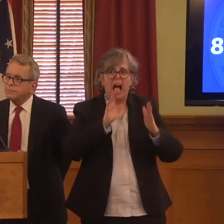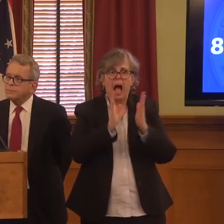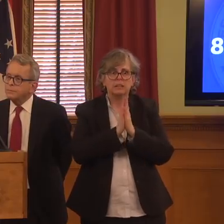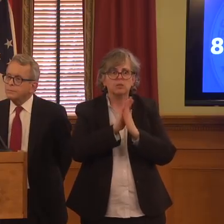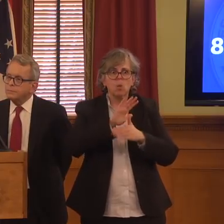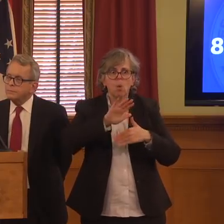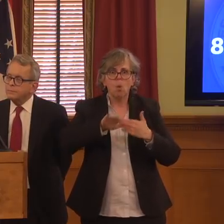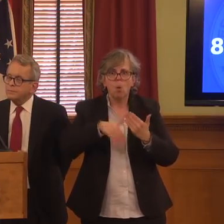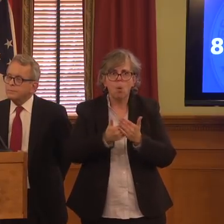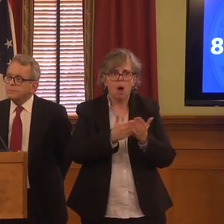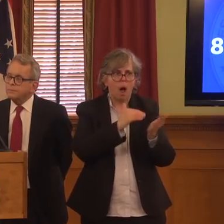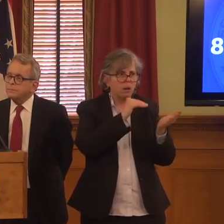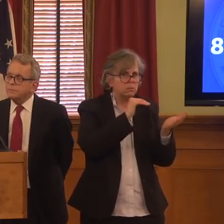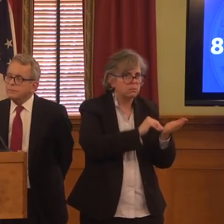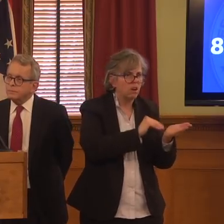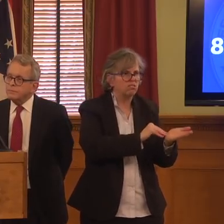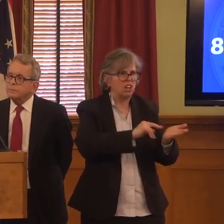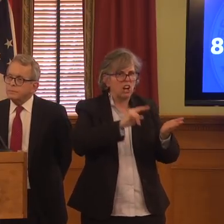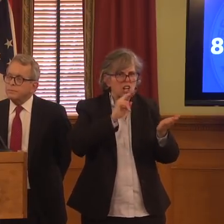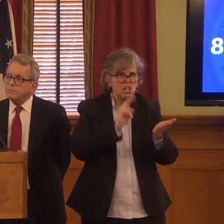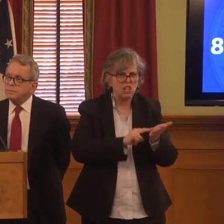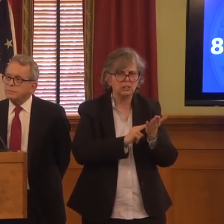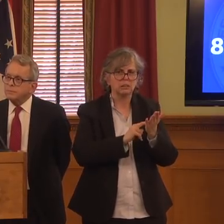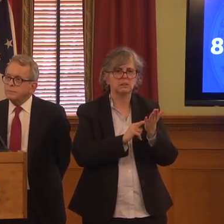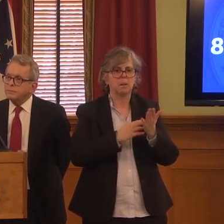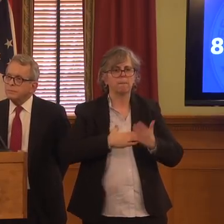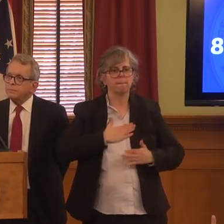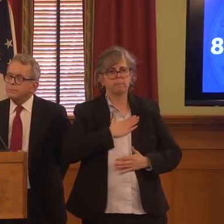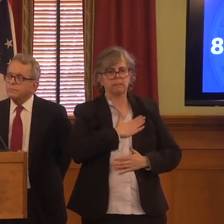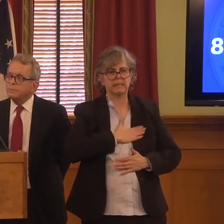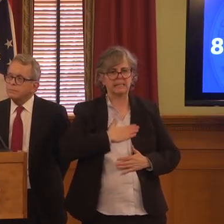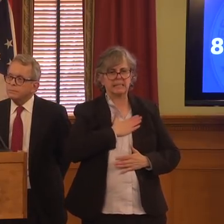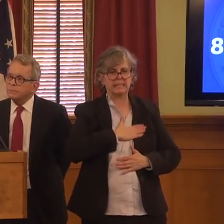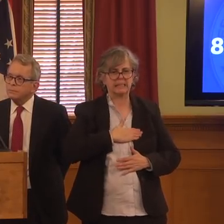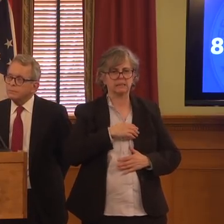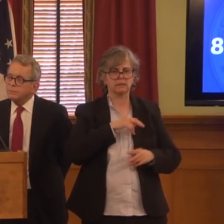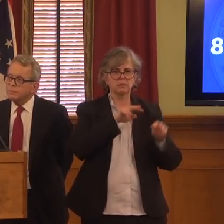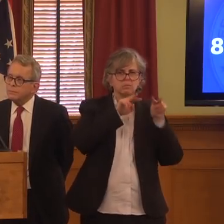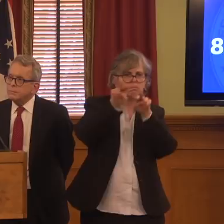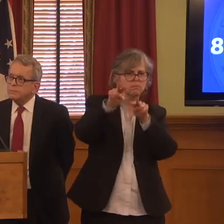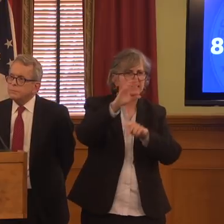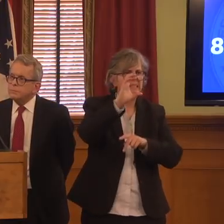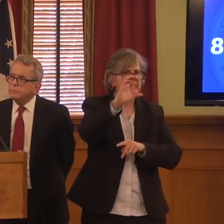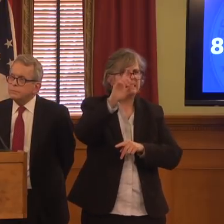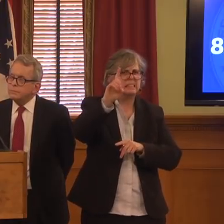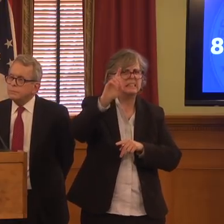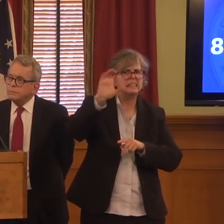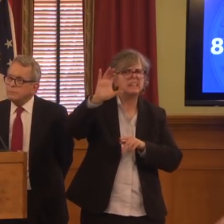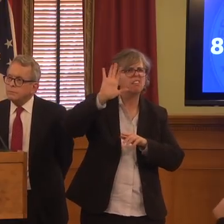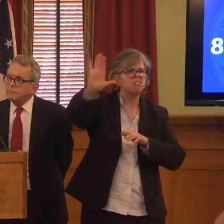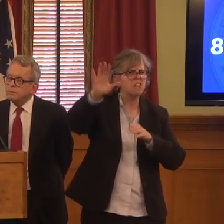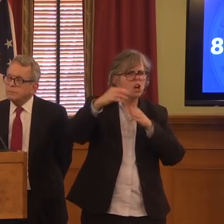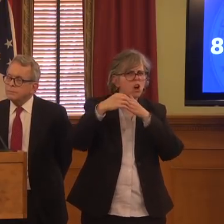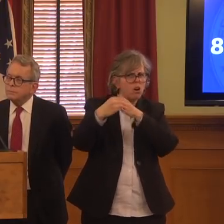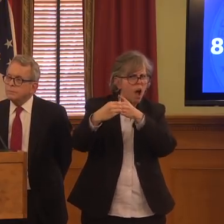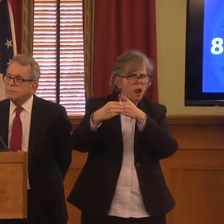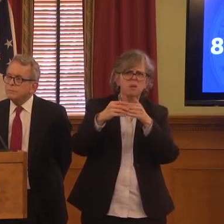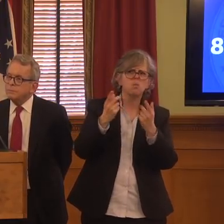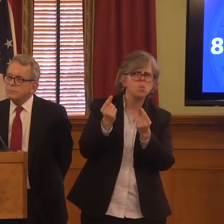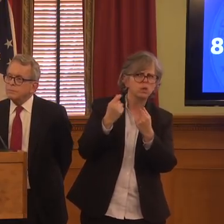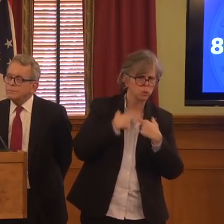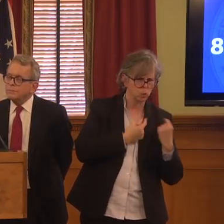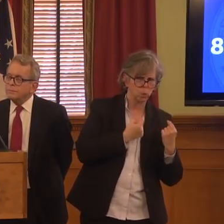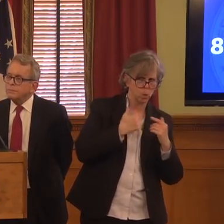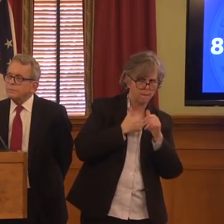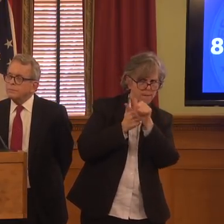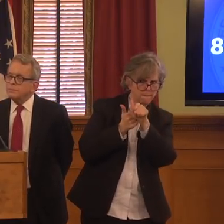really go to the websites, look at the CDC guidance, and let's use our common sense. We're the front line, and we need to be MASH-like, and